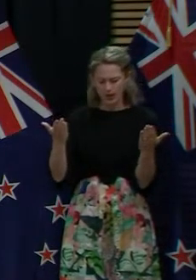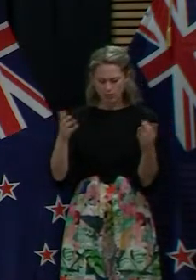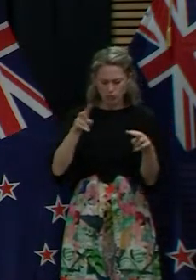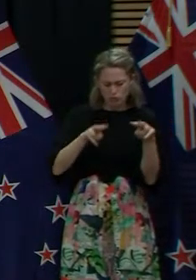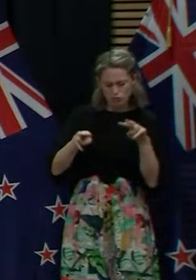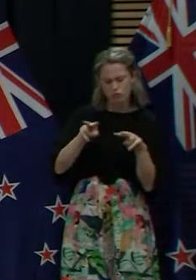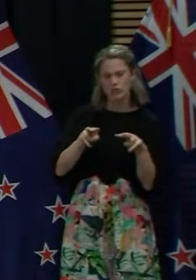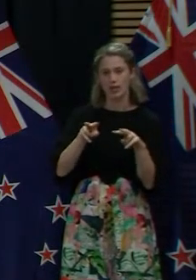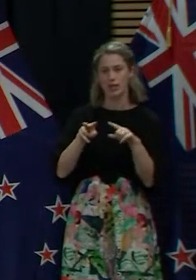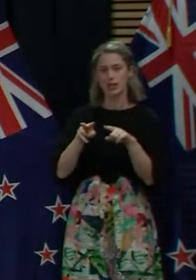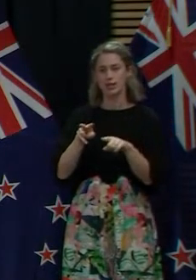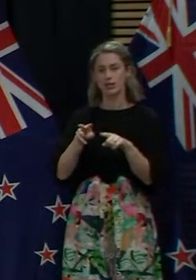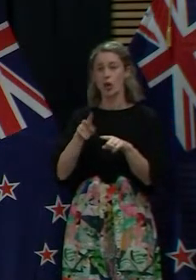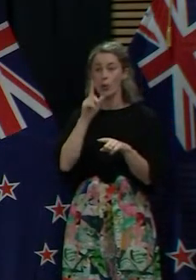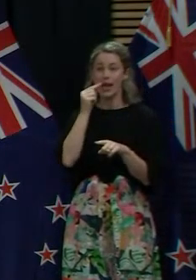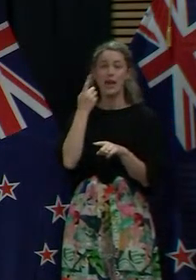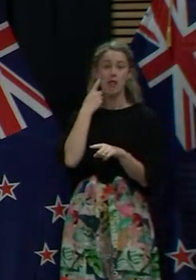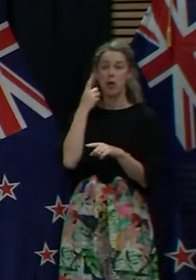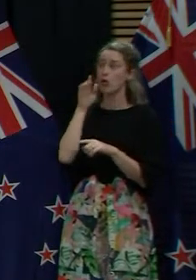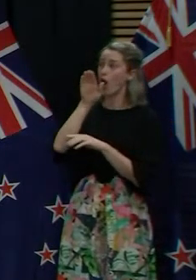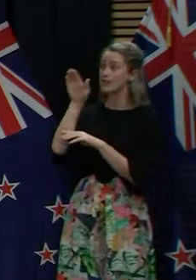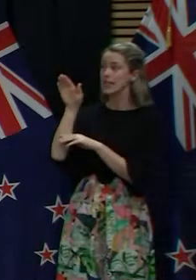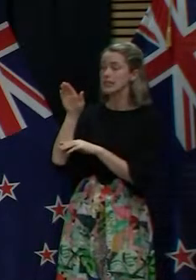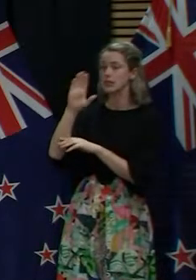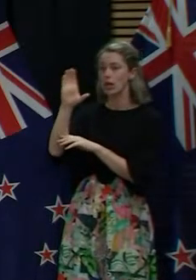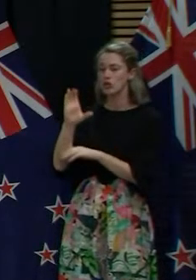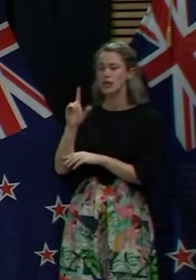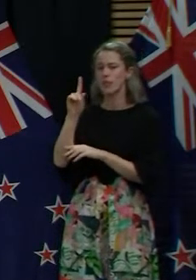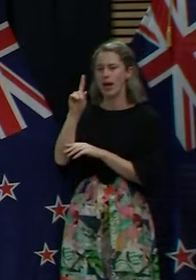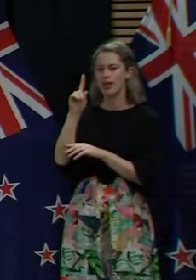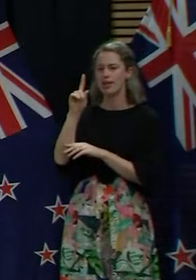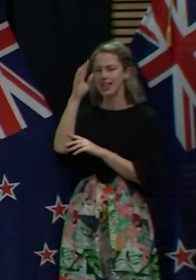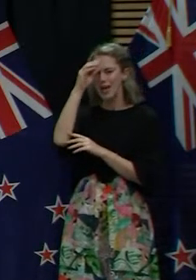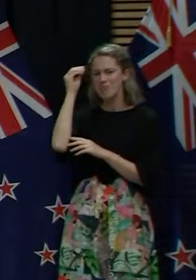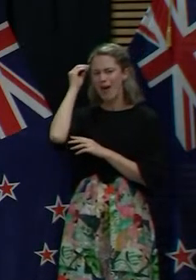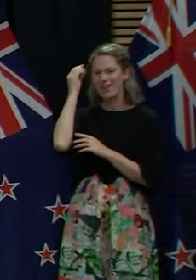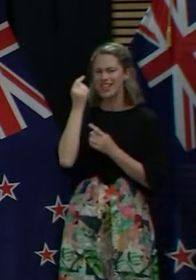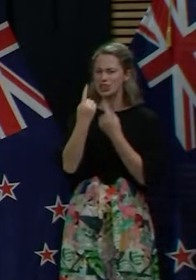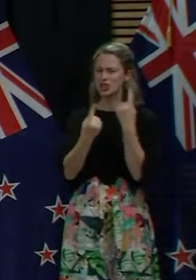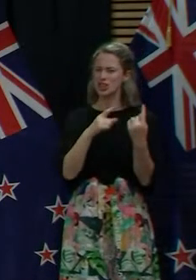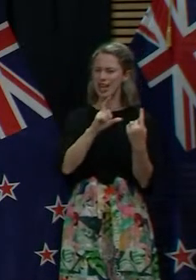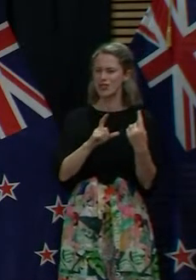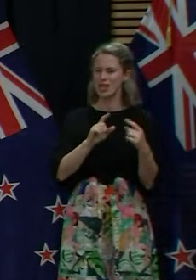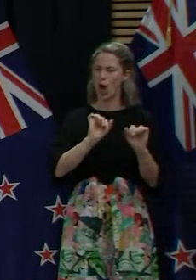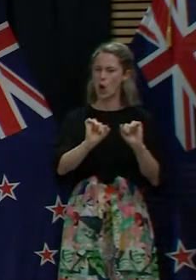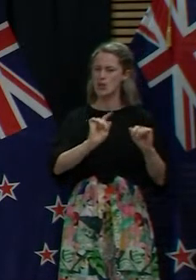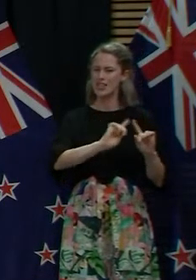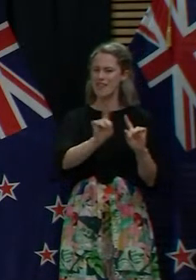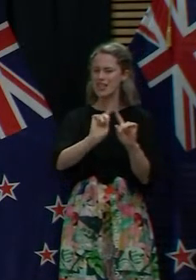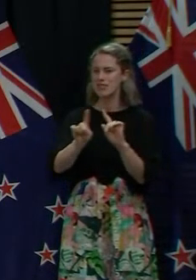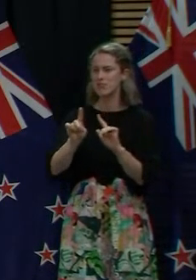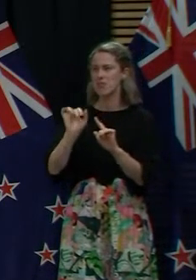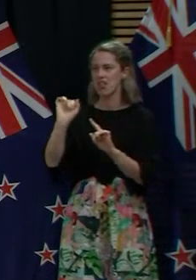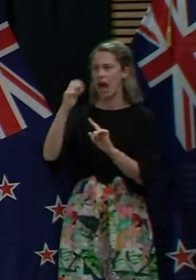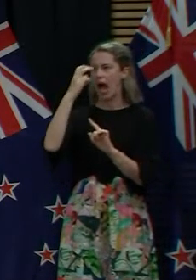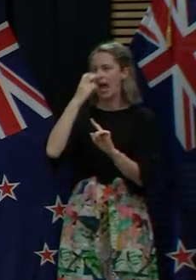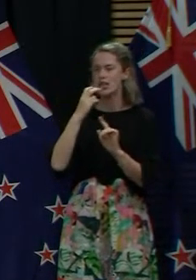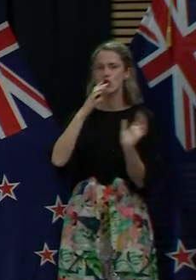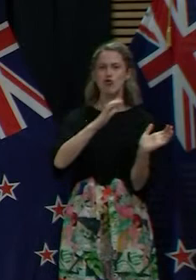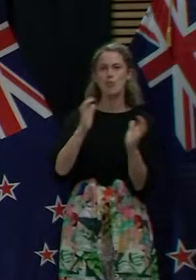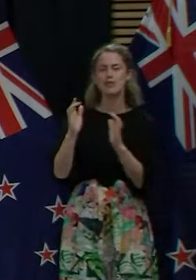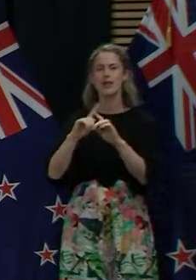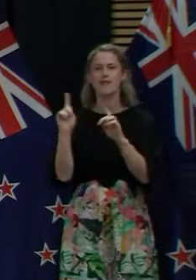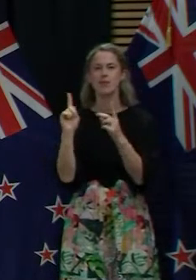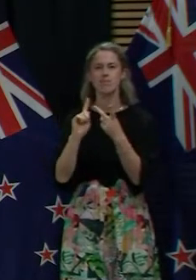valid for us to follow what's happening overseas, but we do have to remember every country is different. it depends on age structures,